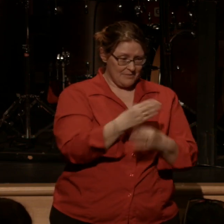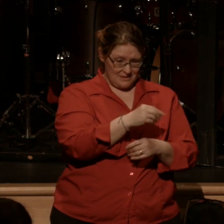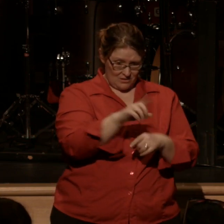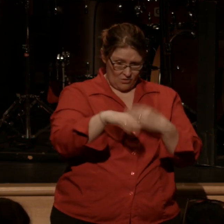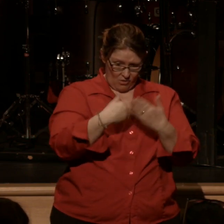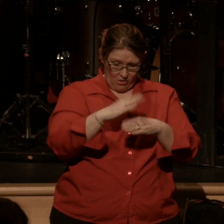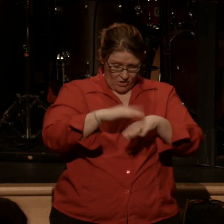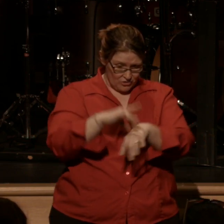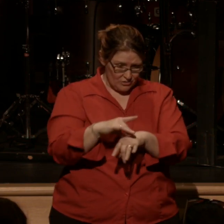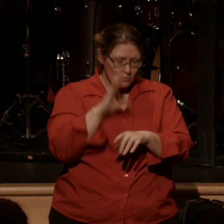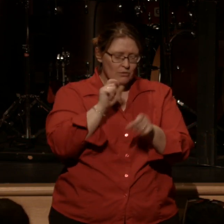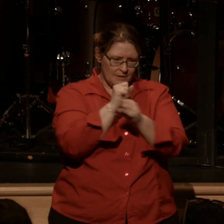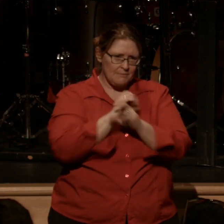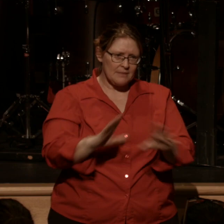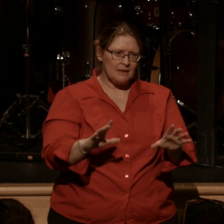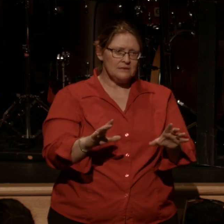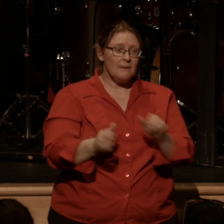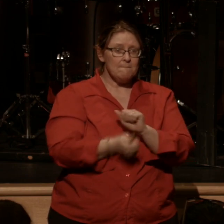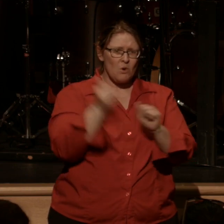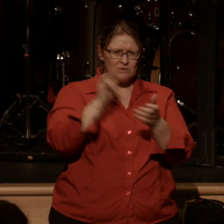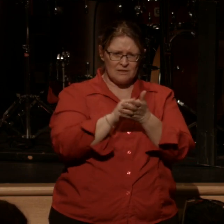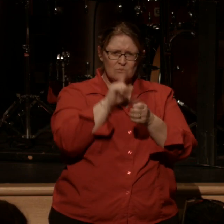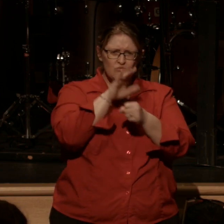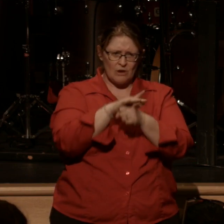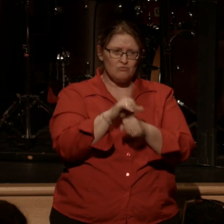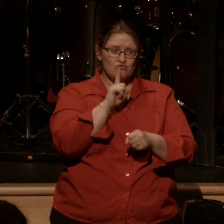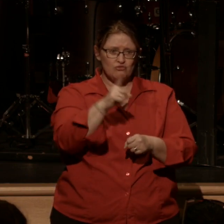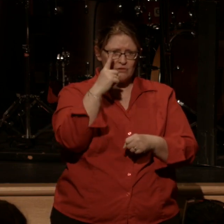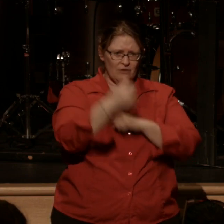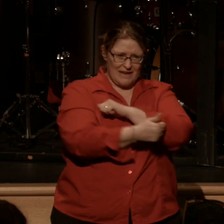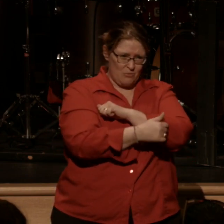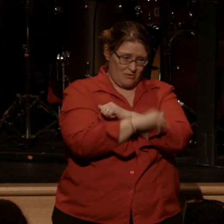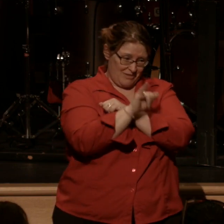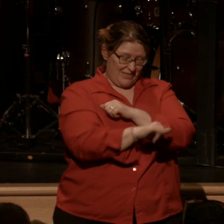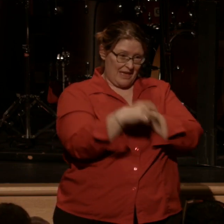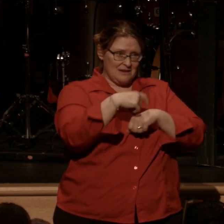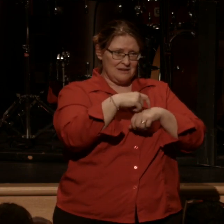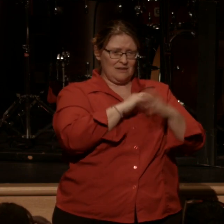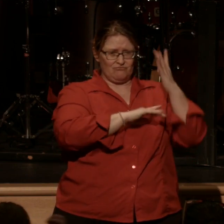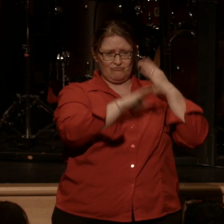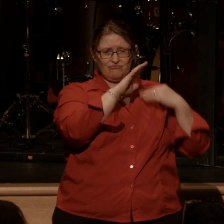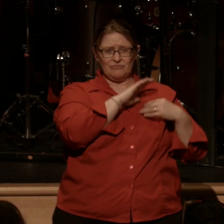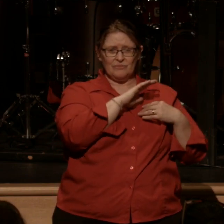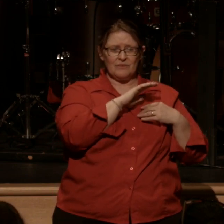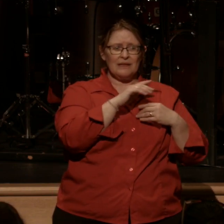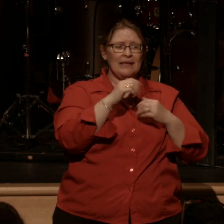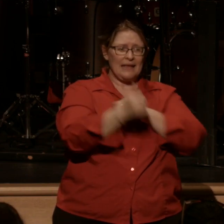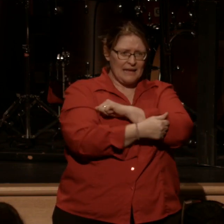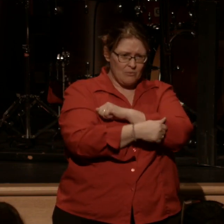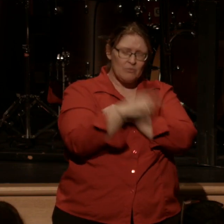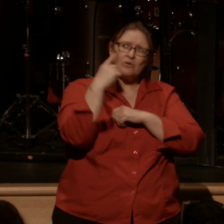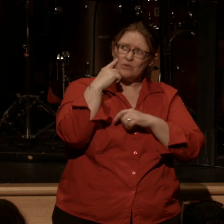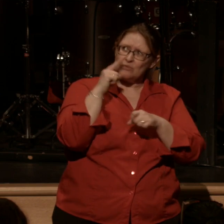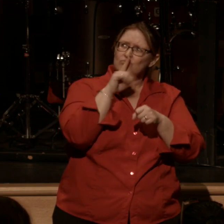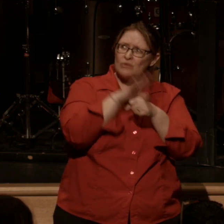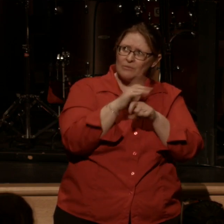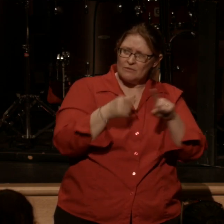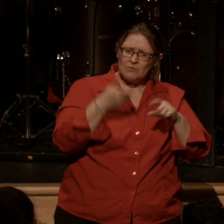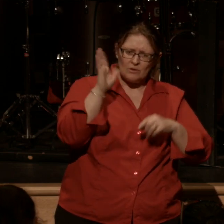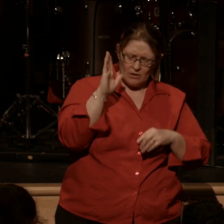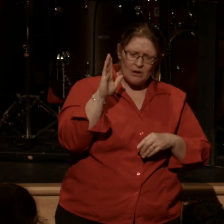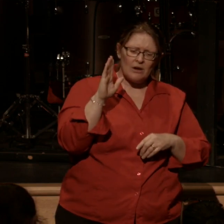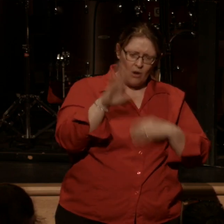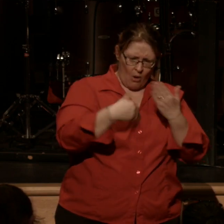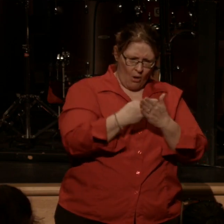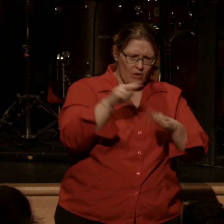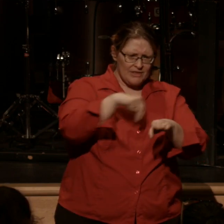blessed. Most of this promise was true for Abraham at that time. Abraham heard a promise from God. He said,